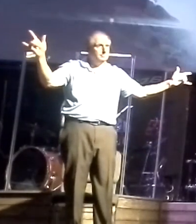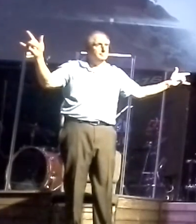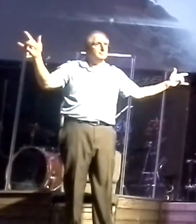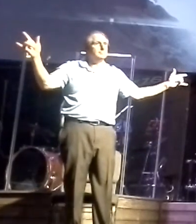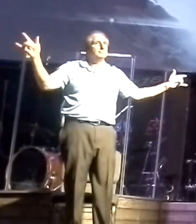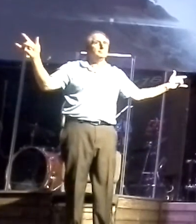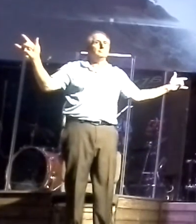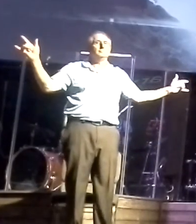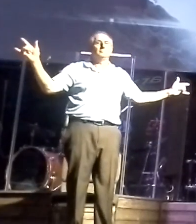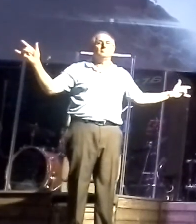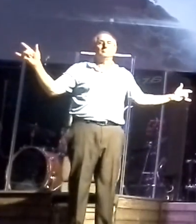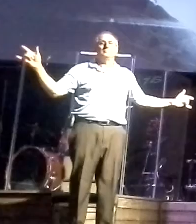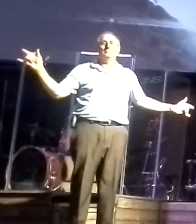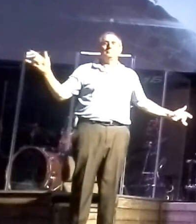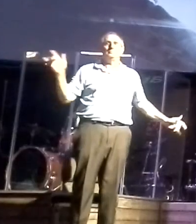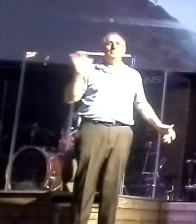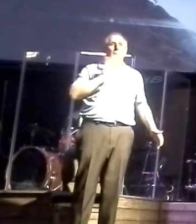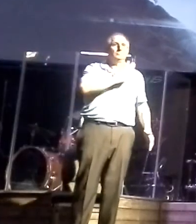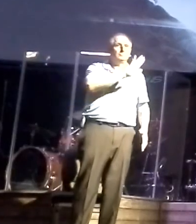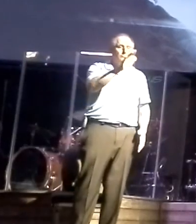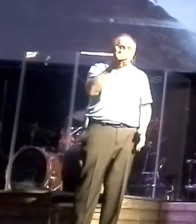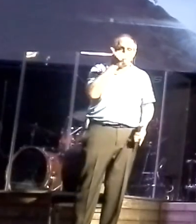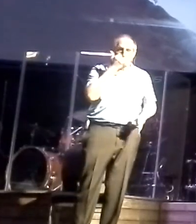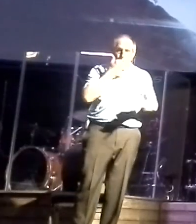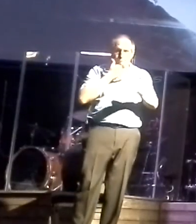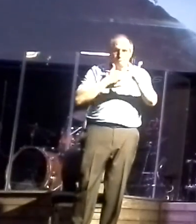arms are open wide.